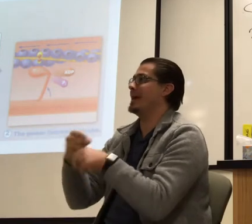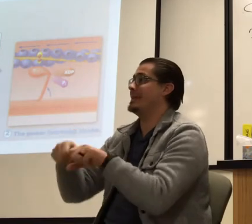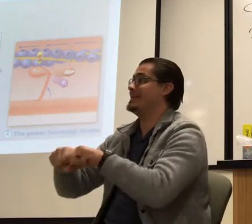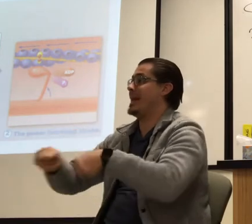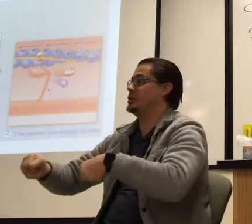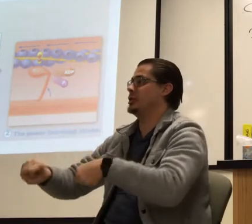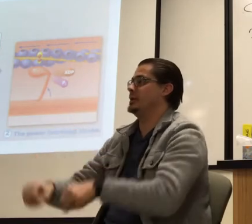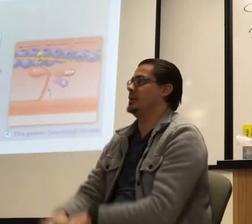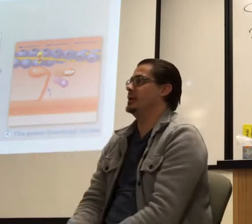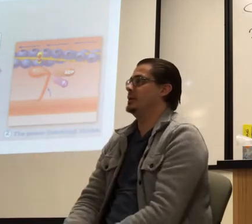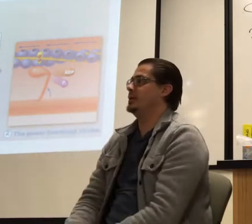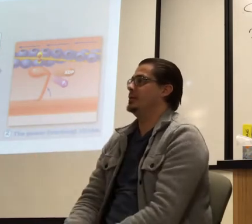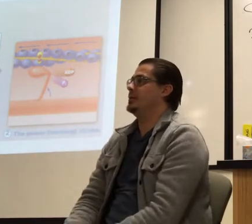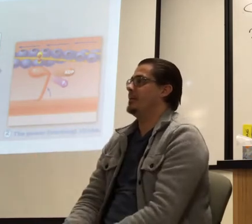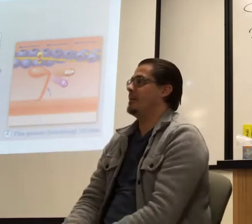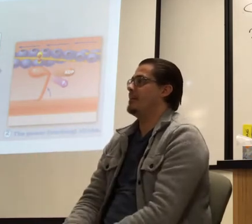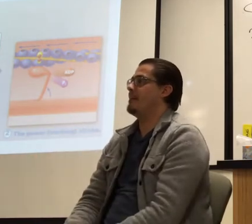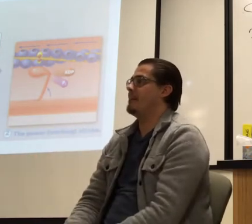what's happening is,